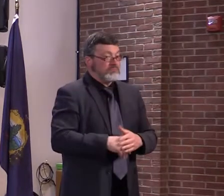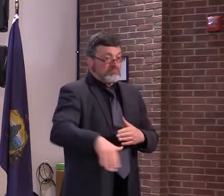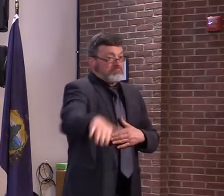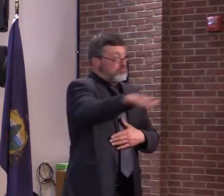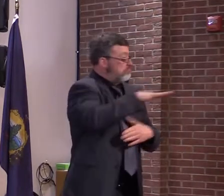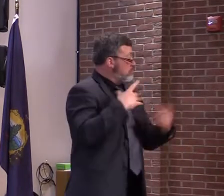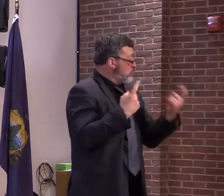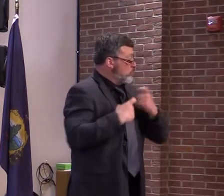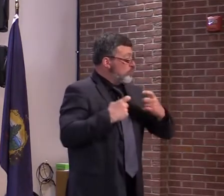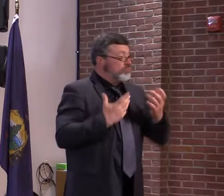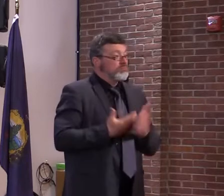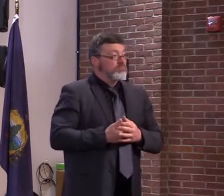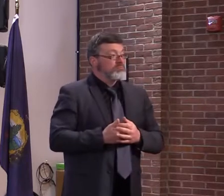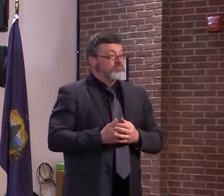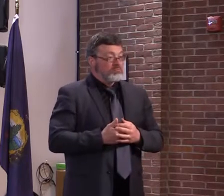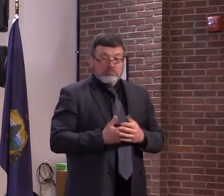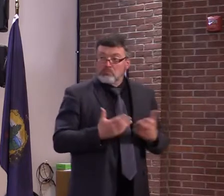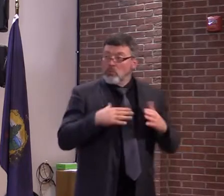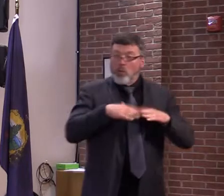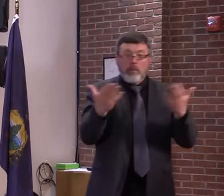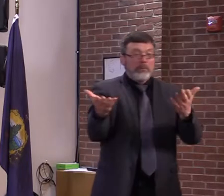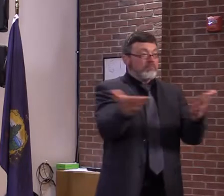Starting with folks in the room.